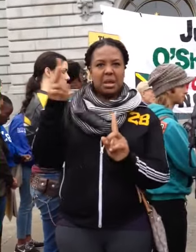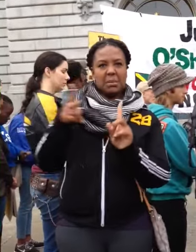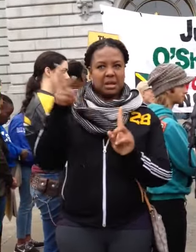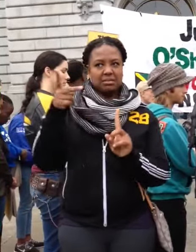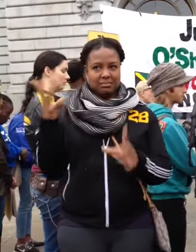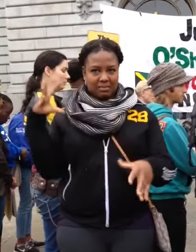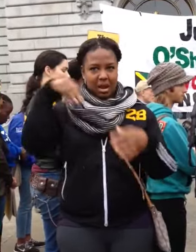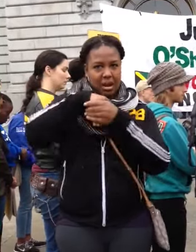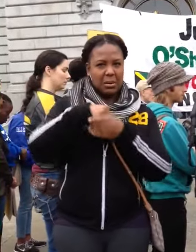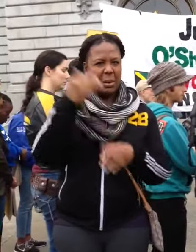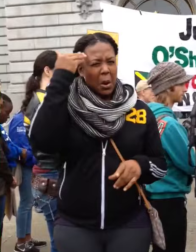Eric Gardner,